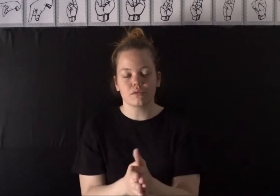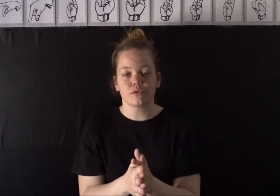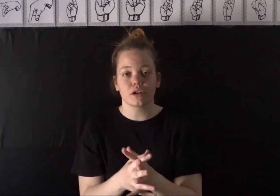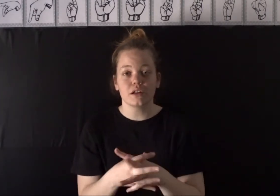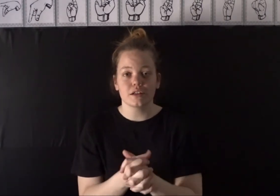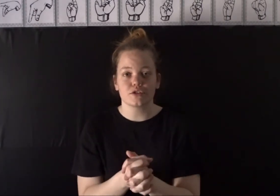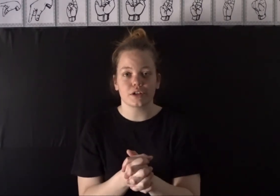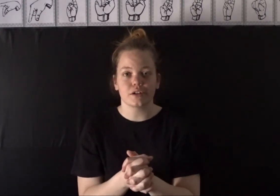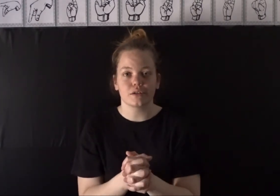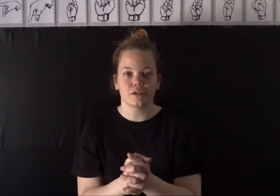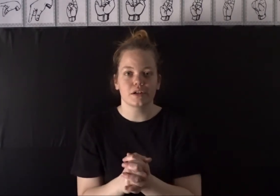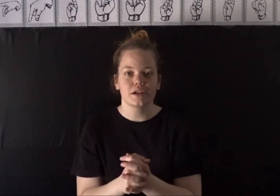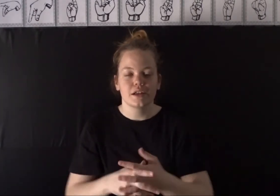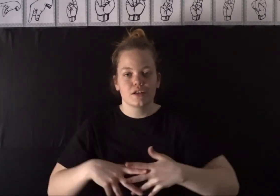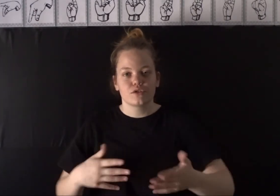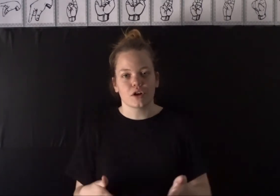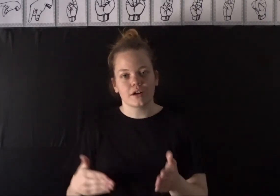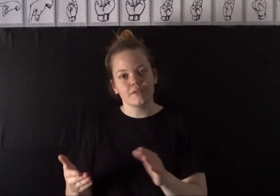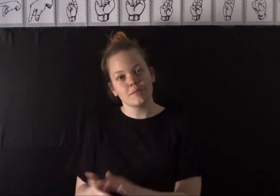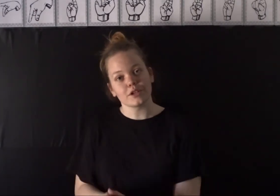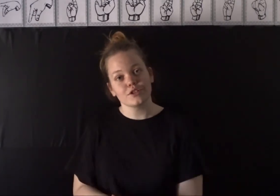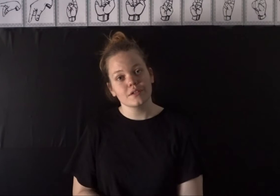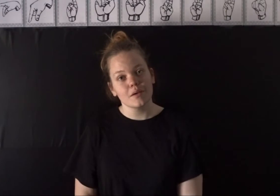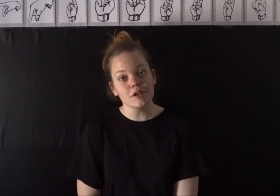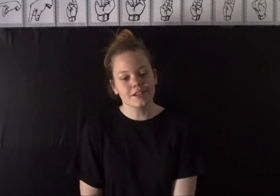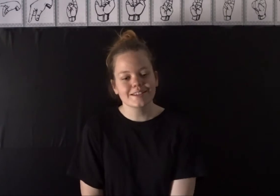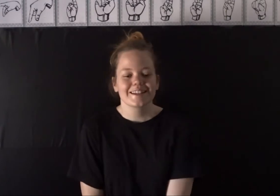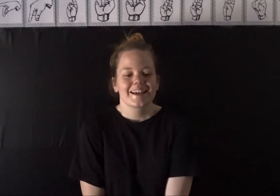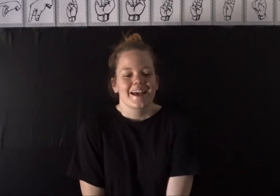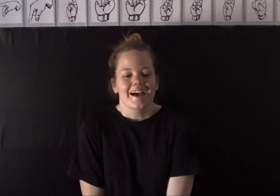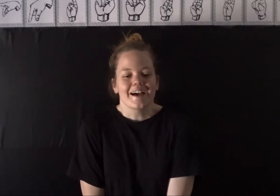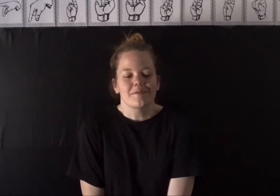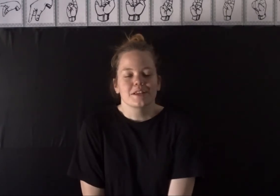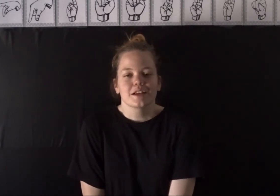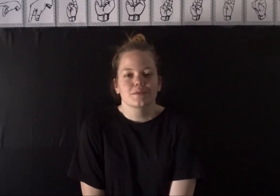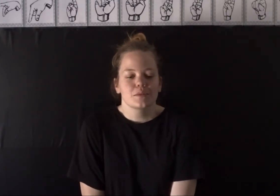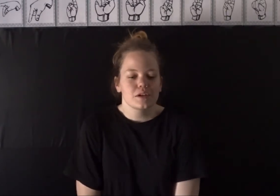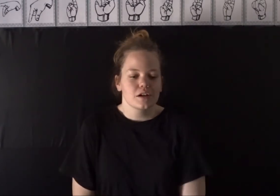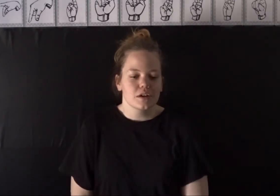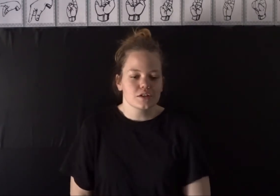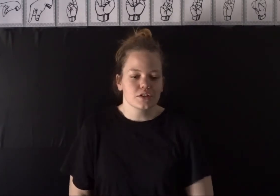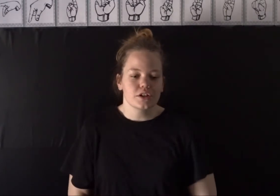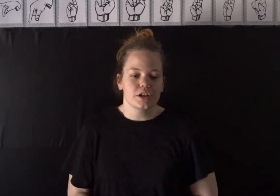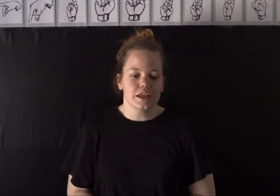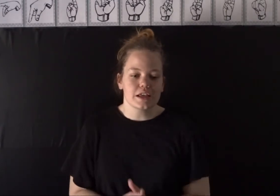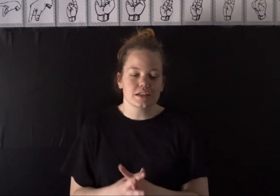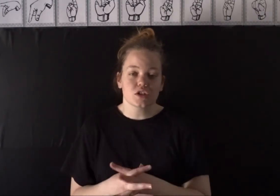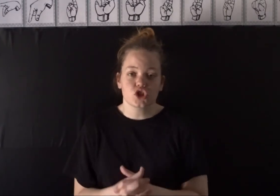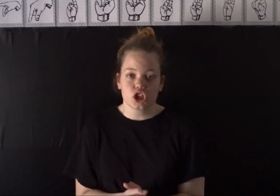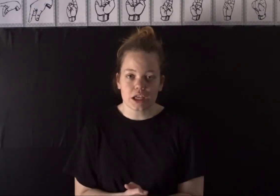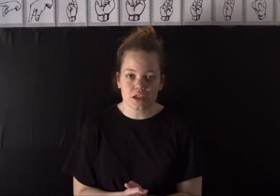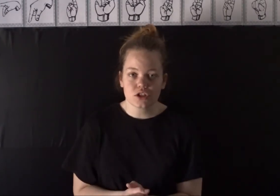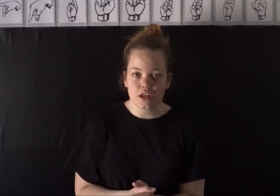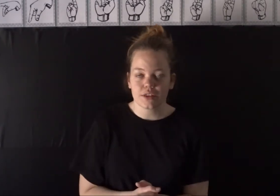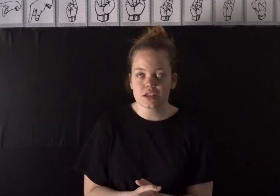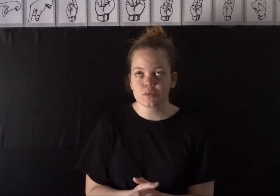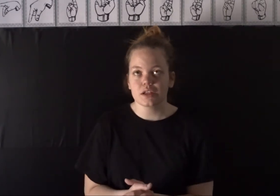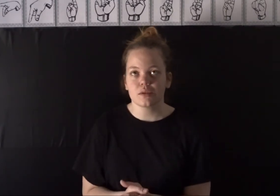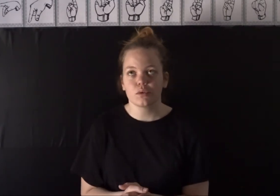for illustrator or drawer of the pictures of our books. The next one we are going to learn is change. Now this one would